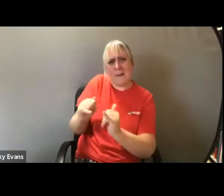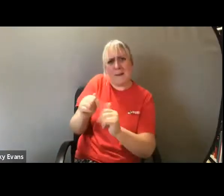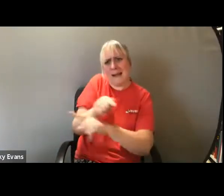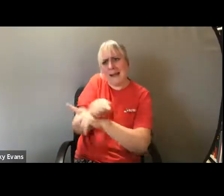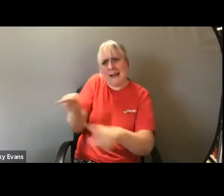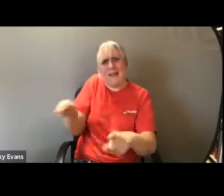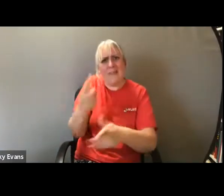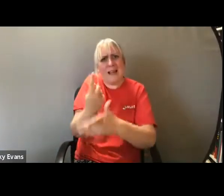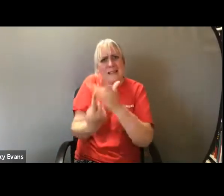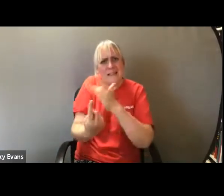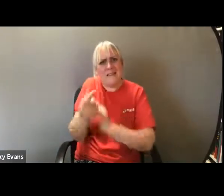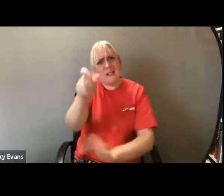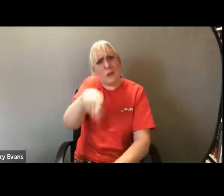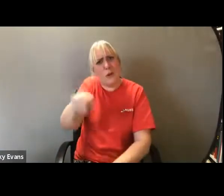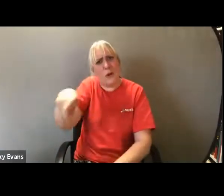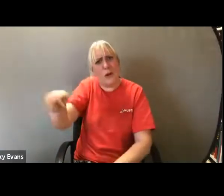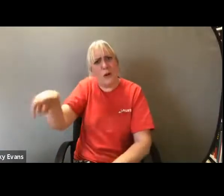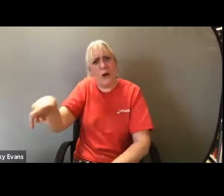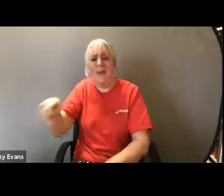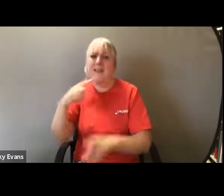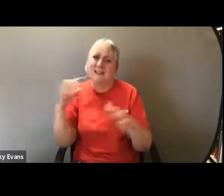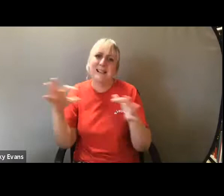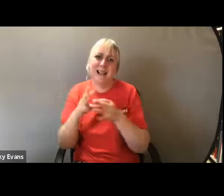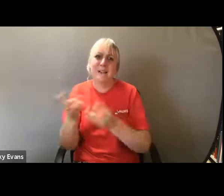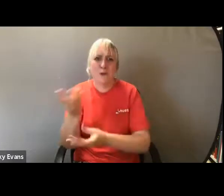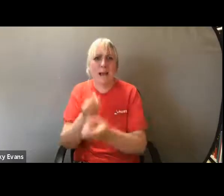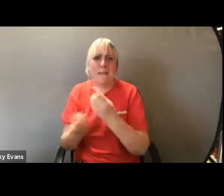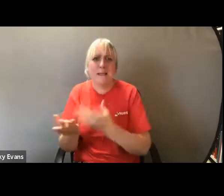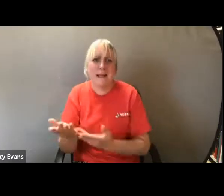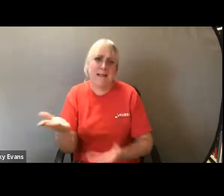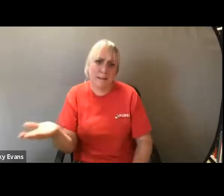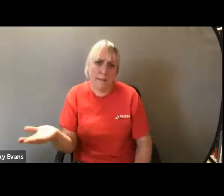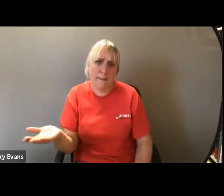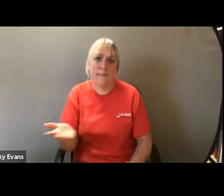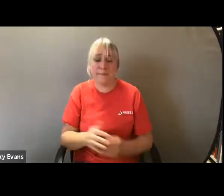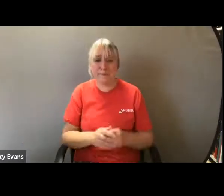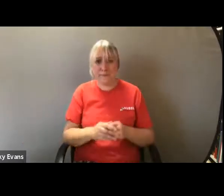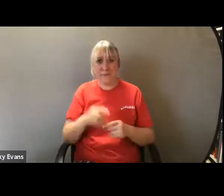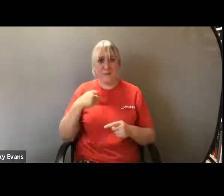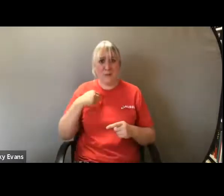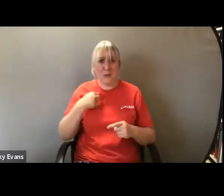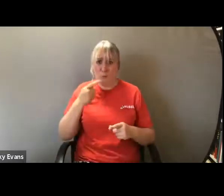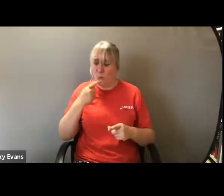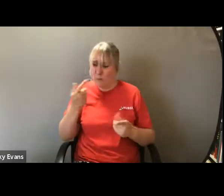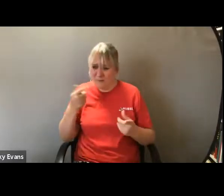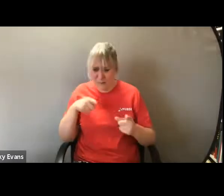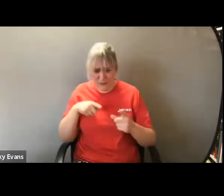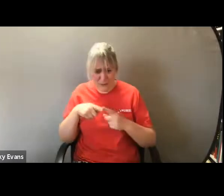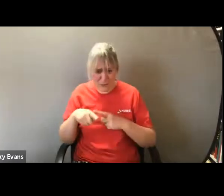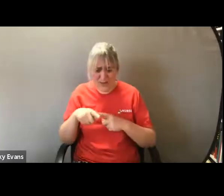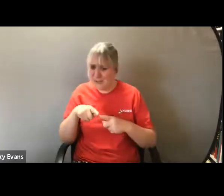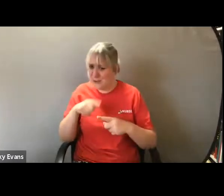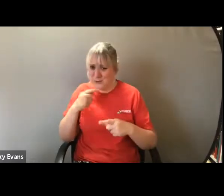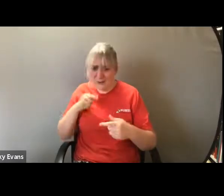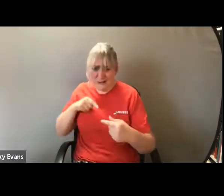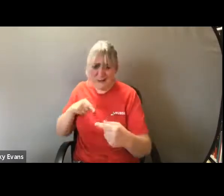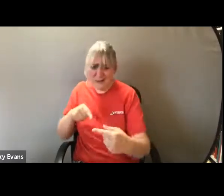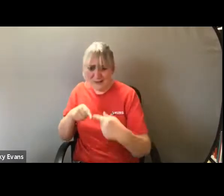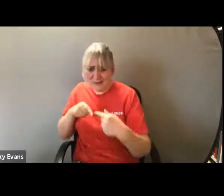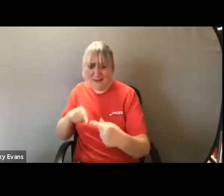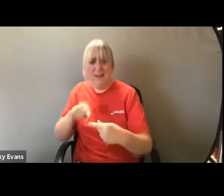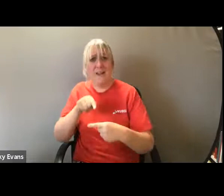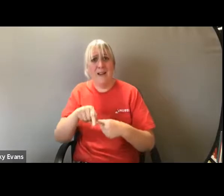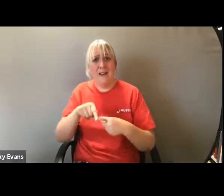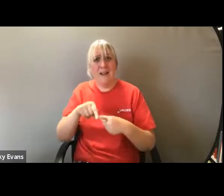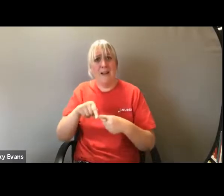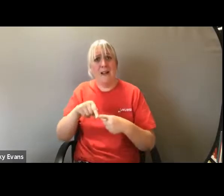individual. However, we've been waylaid for a very, very long time, wrestling with this medical giant. And I'm afraid in this struggle, we've